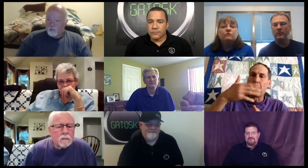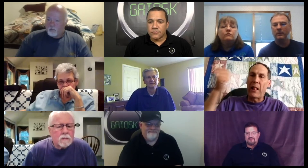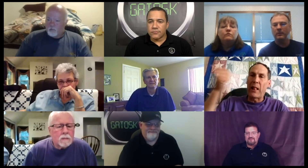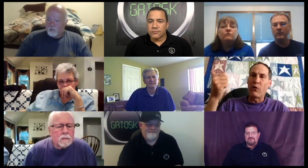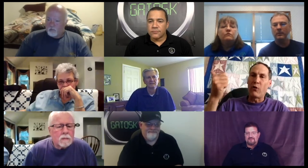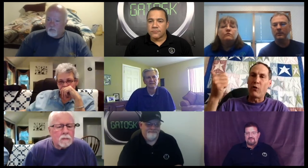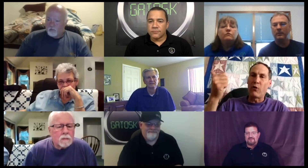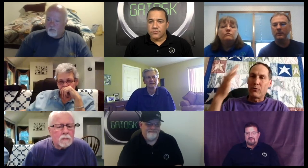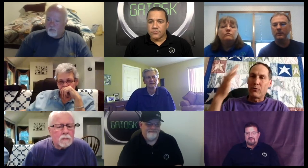what to do.